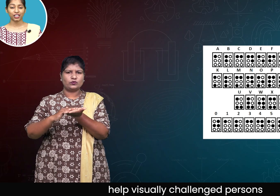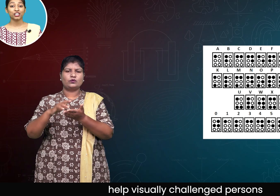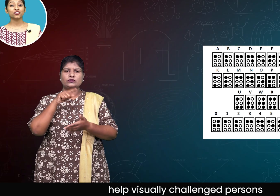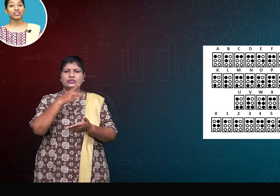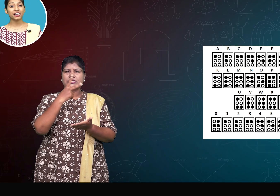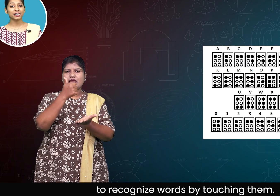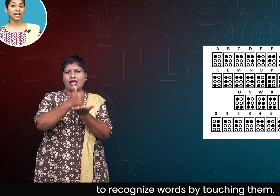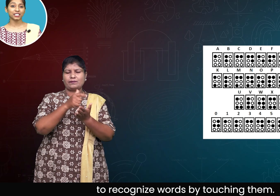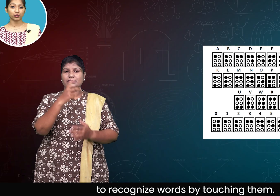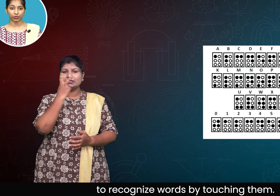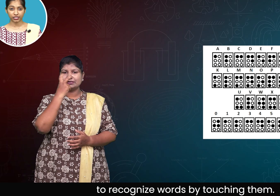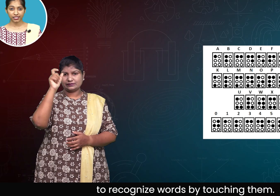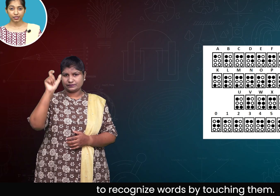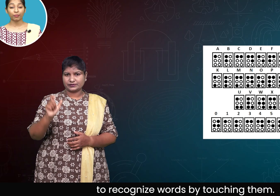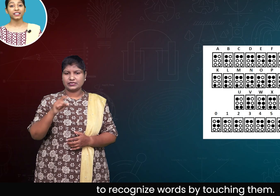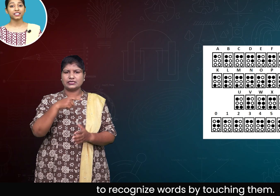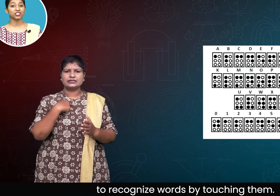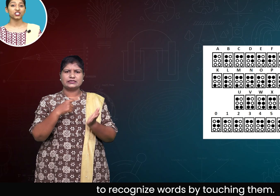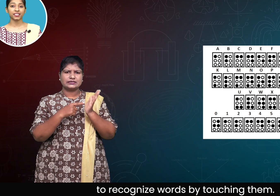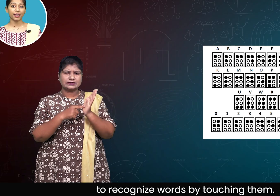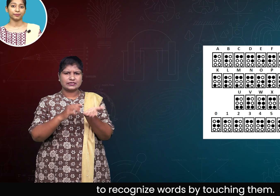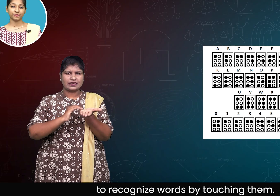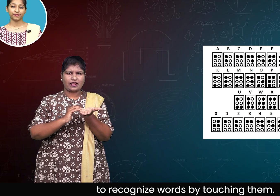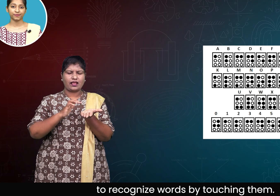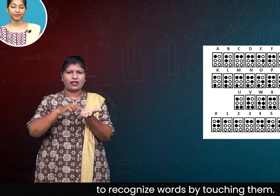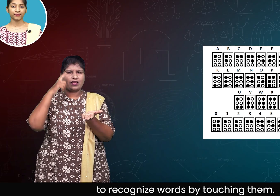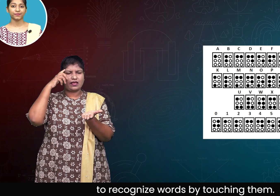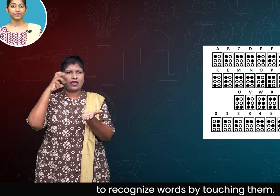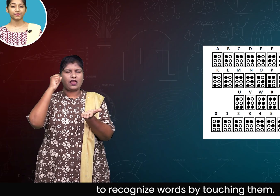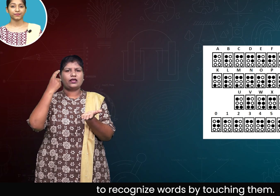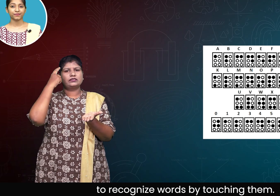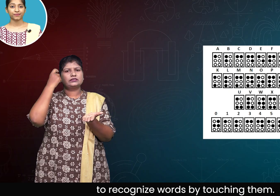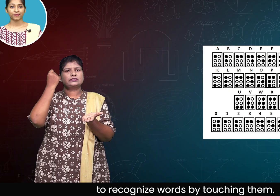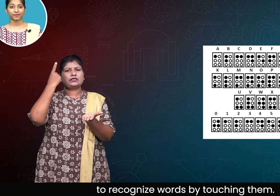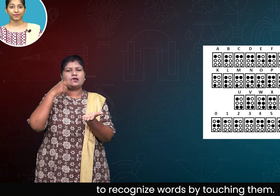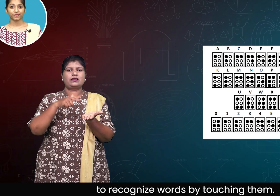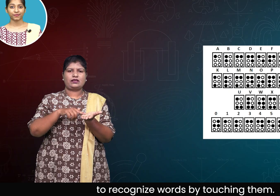persons to recognize words by touching them.